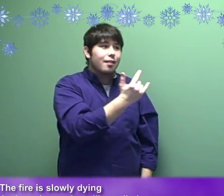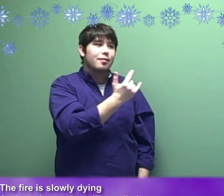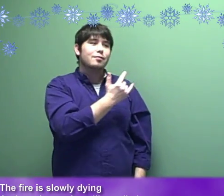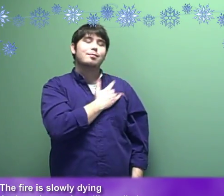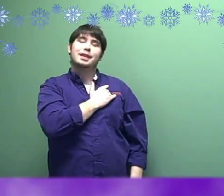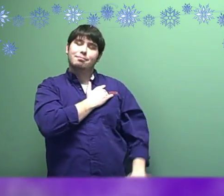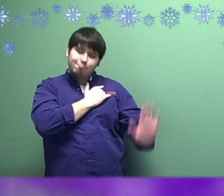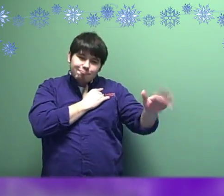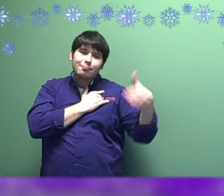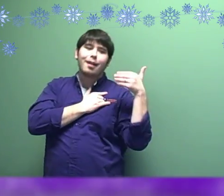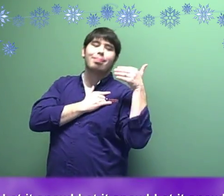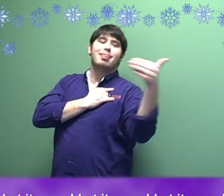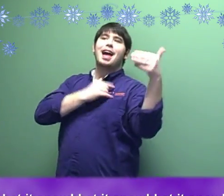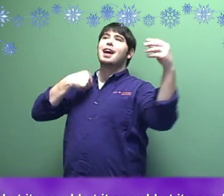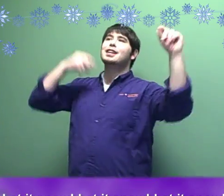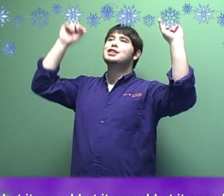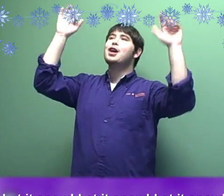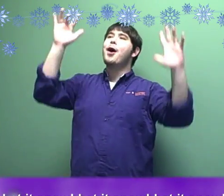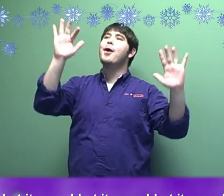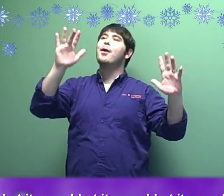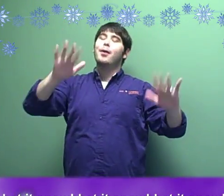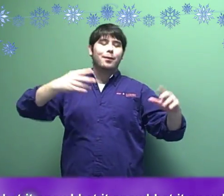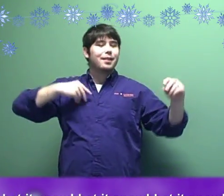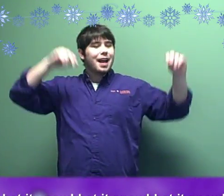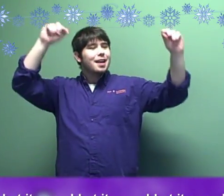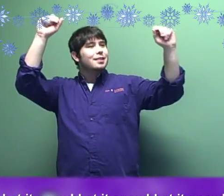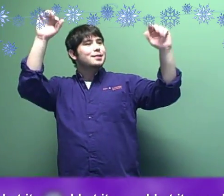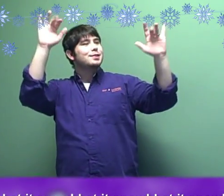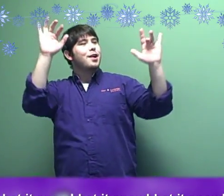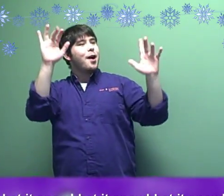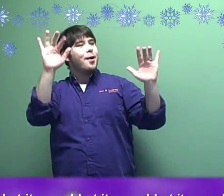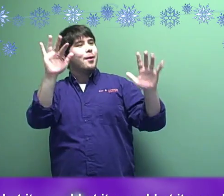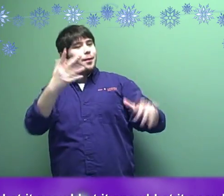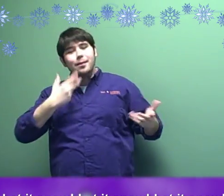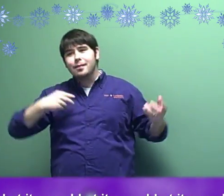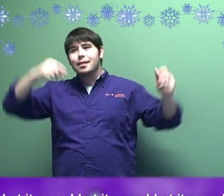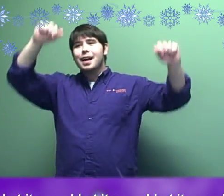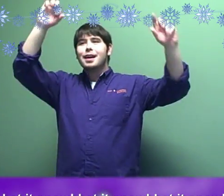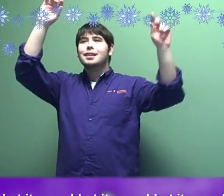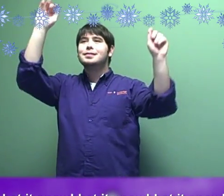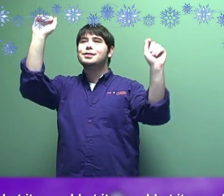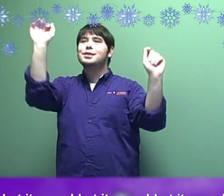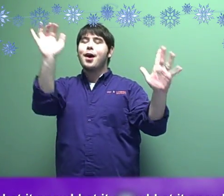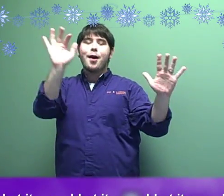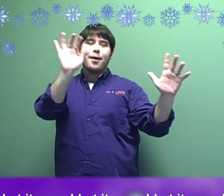so, let it snow, let it snow, let it snow.